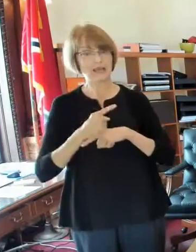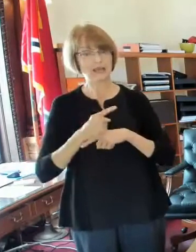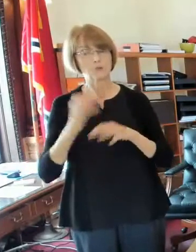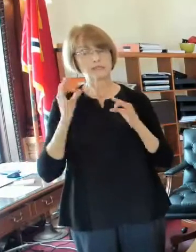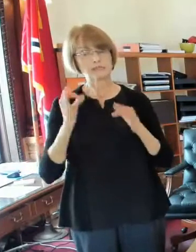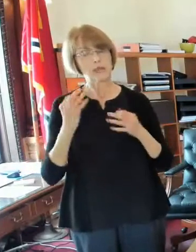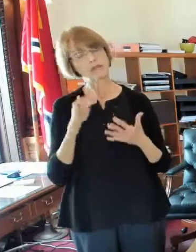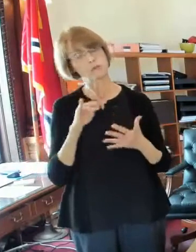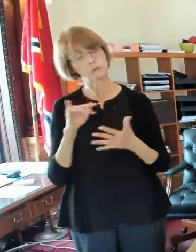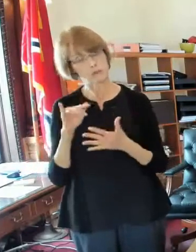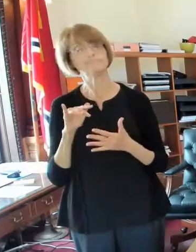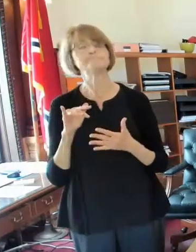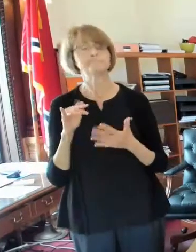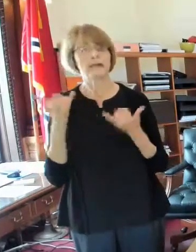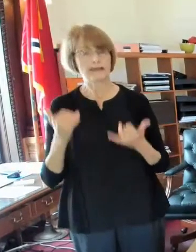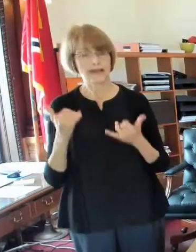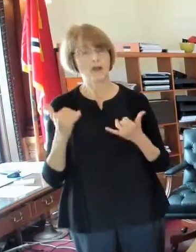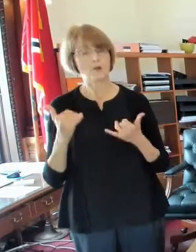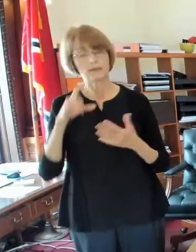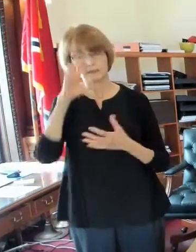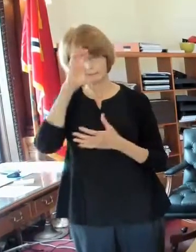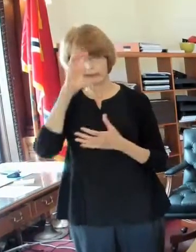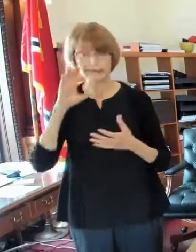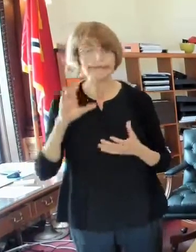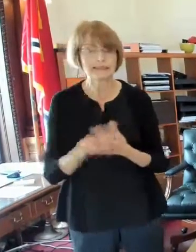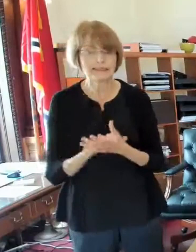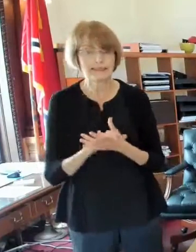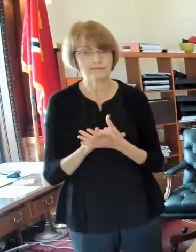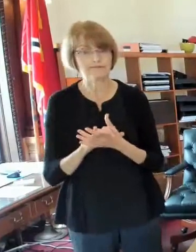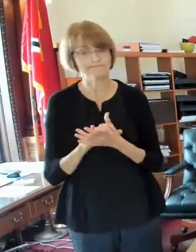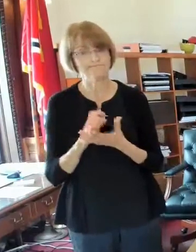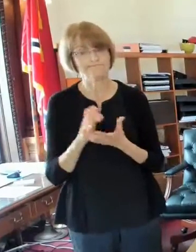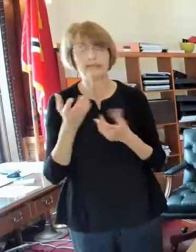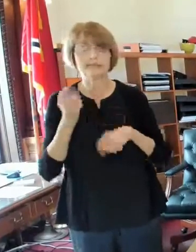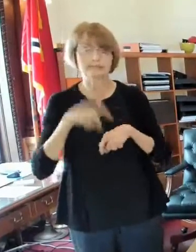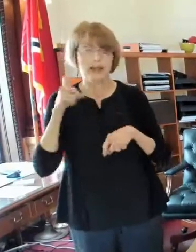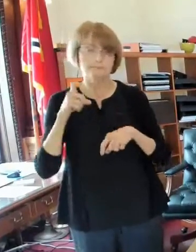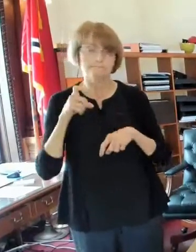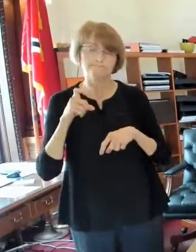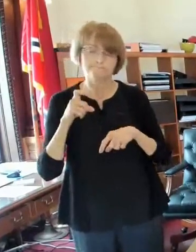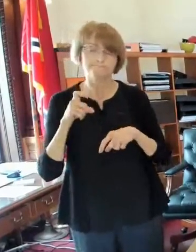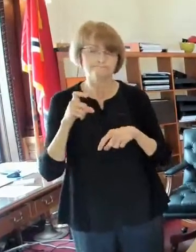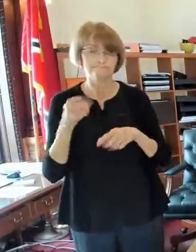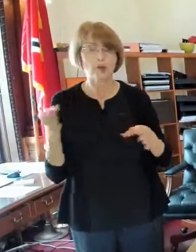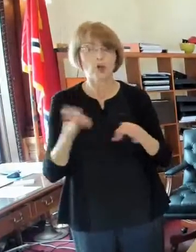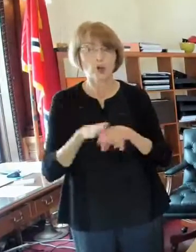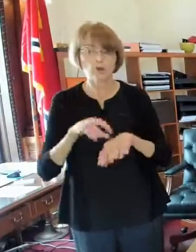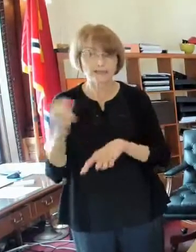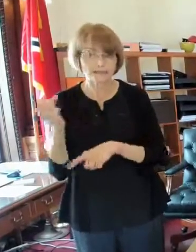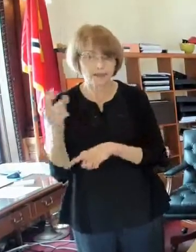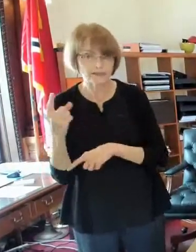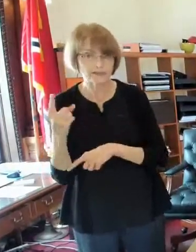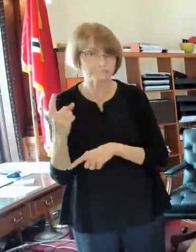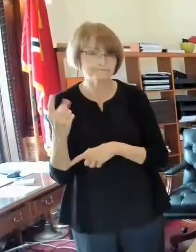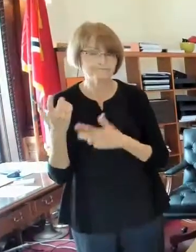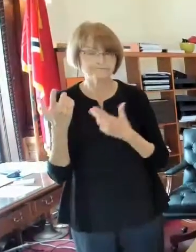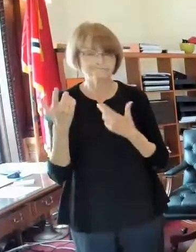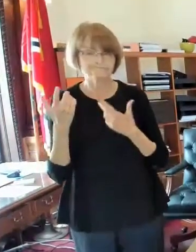really felt that this earlier closing of 11 p.m., which isn't that early,